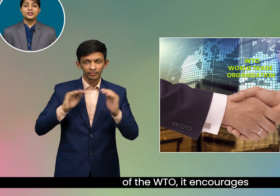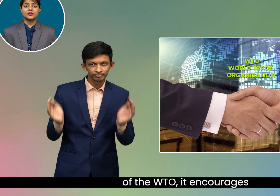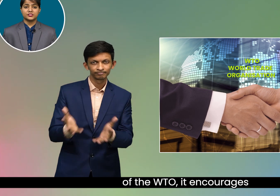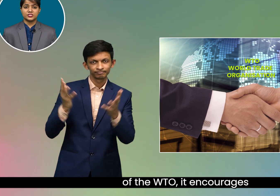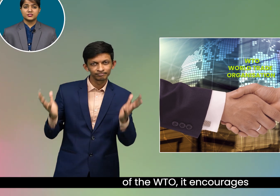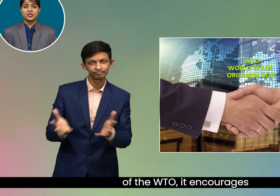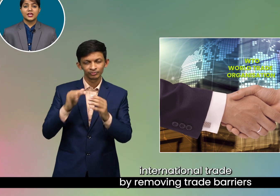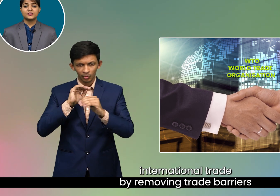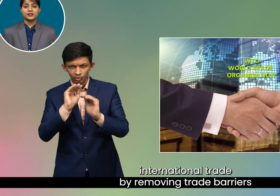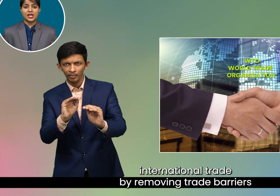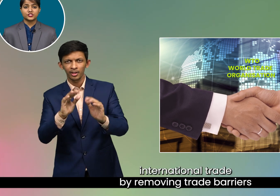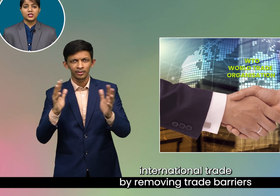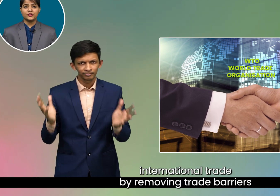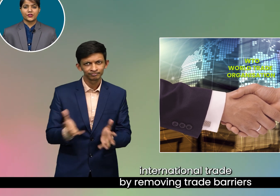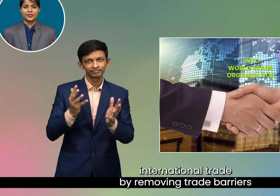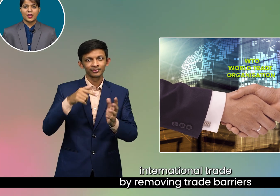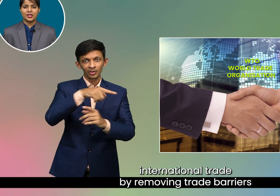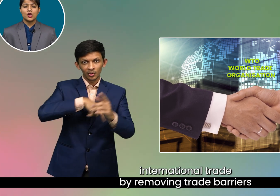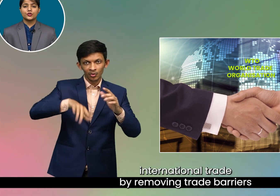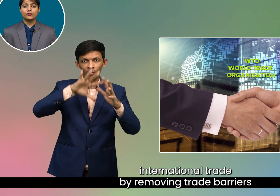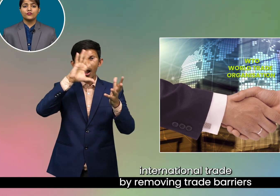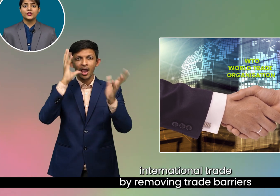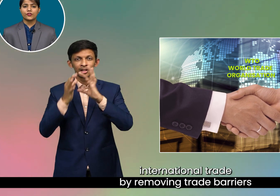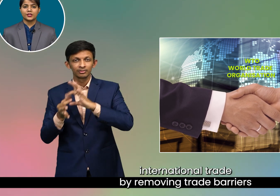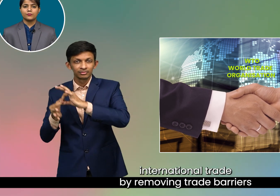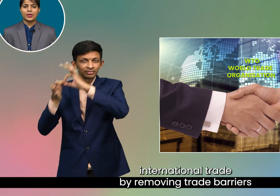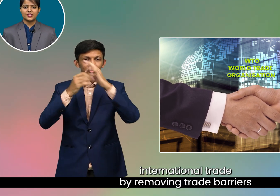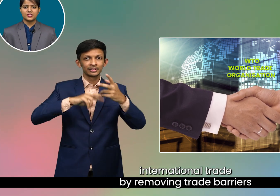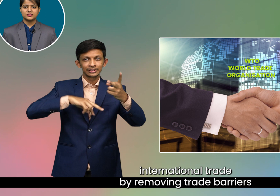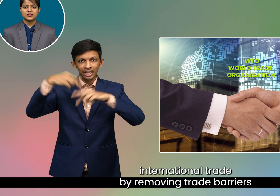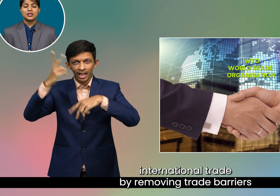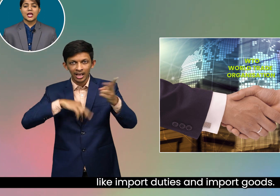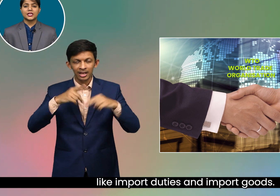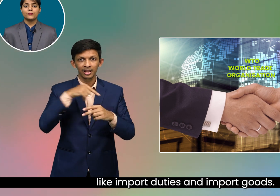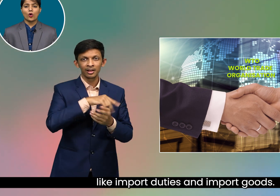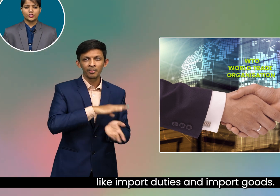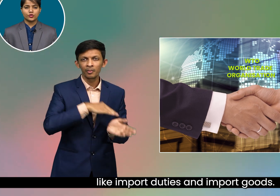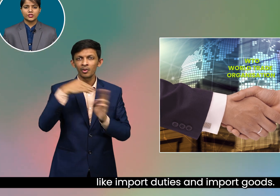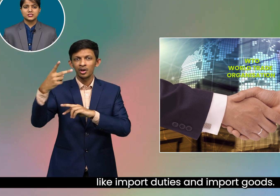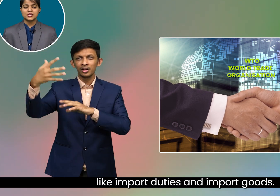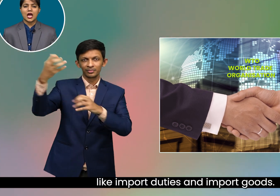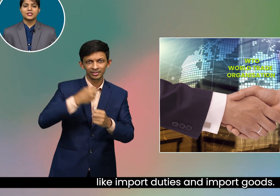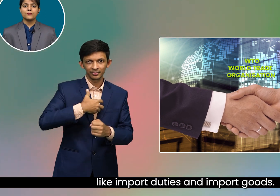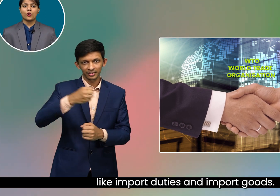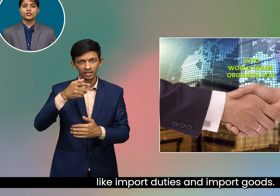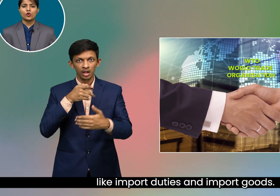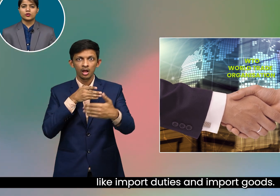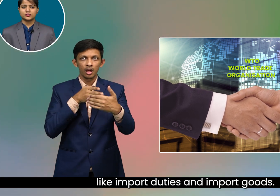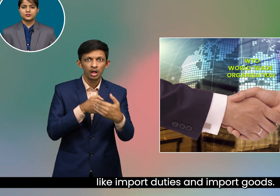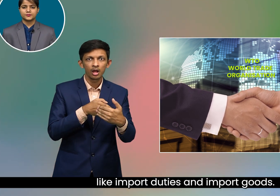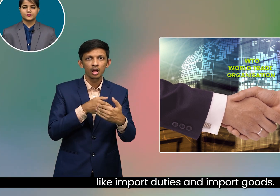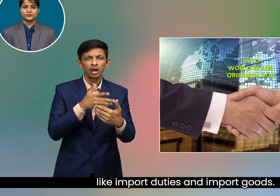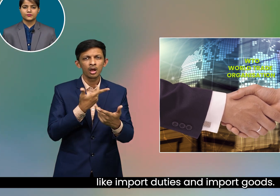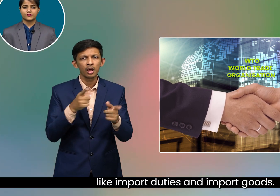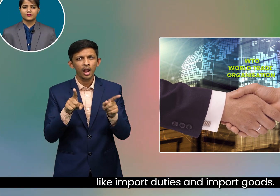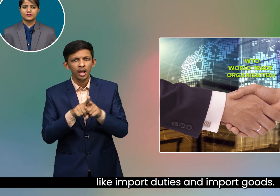It encourages international trade by removing trade barriers like import duties and import